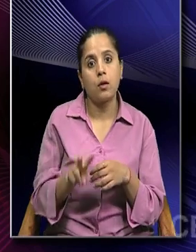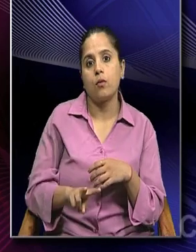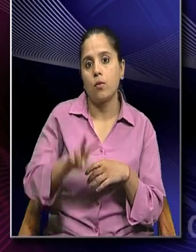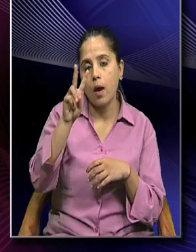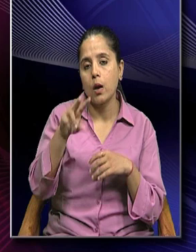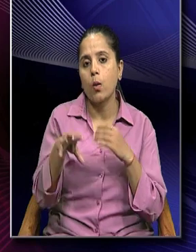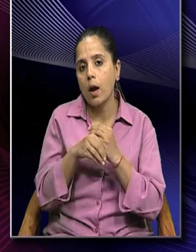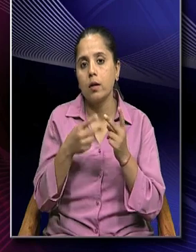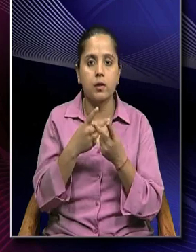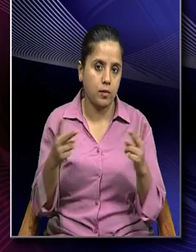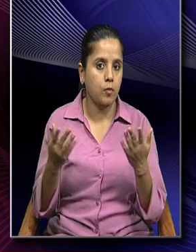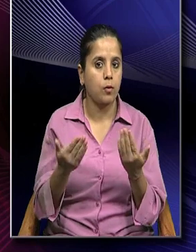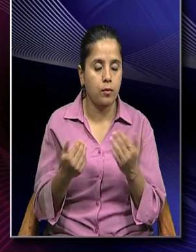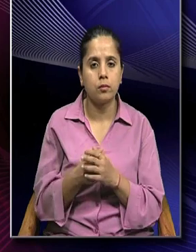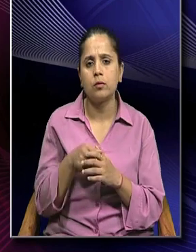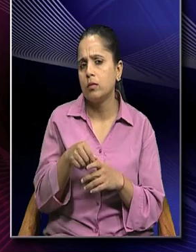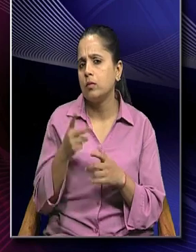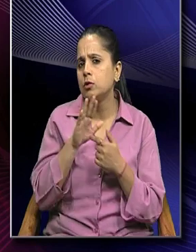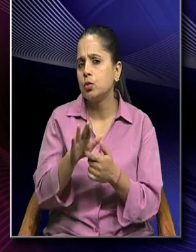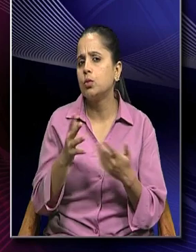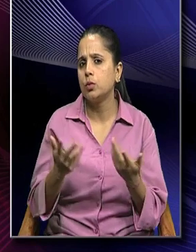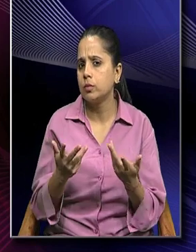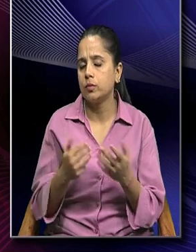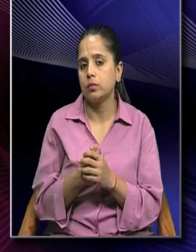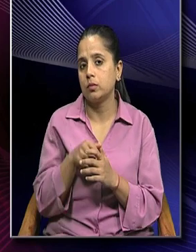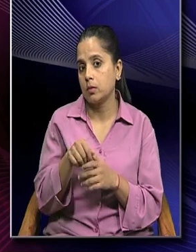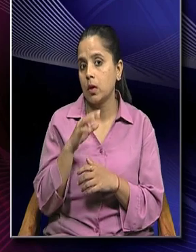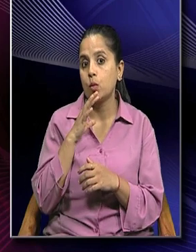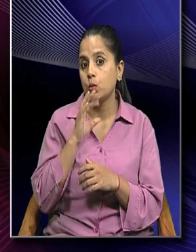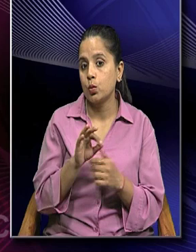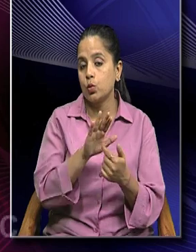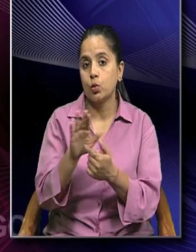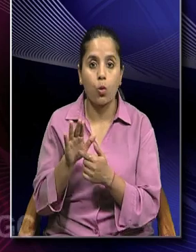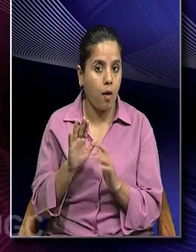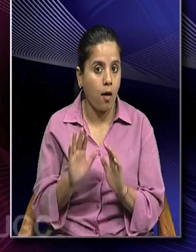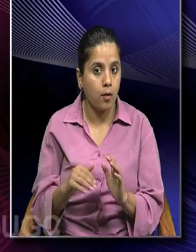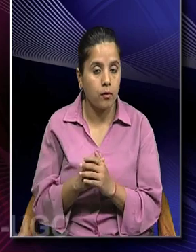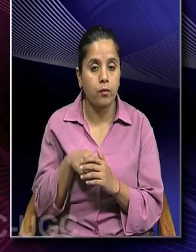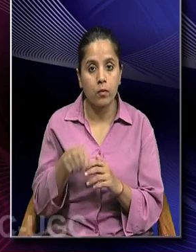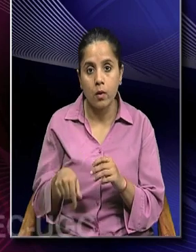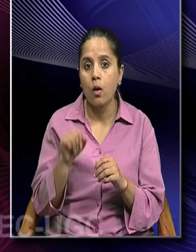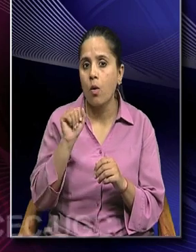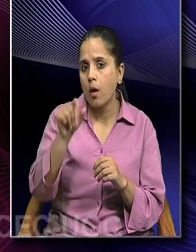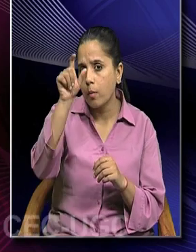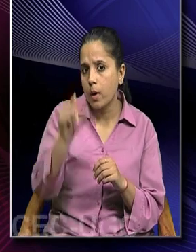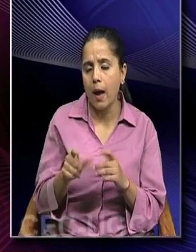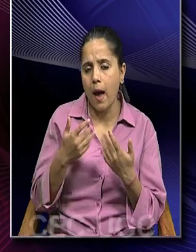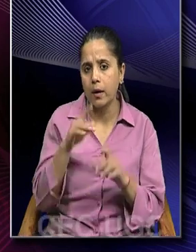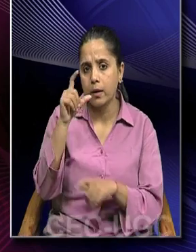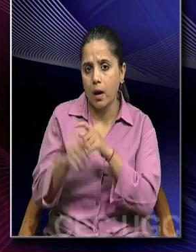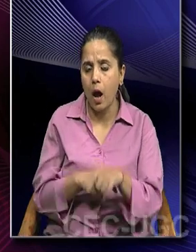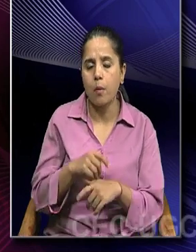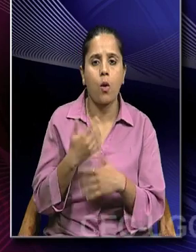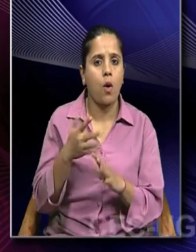addition. What it indicates? It actually indicates that performance of any company or